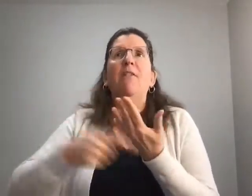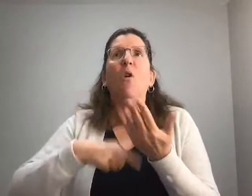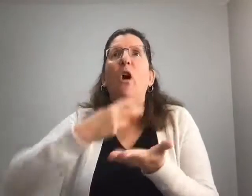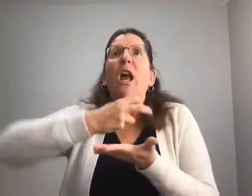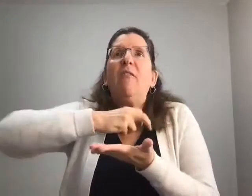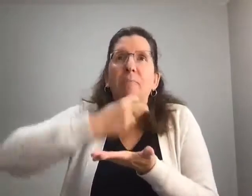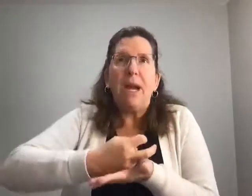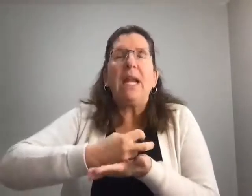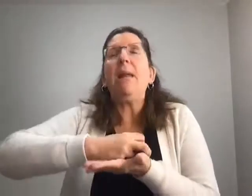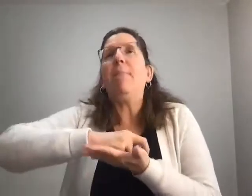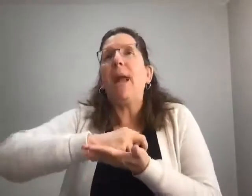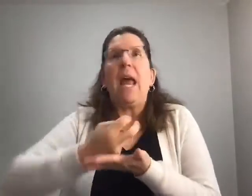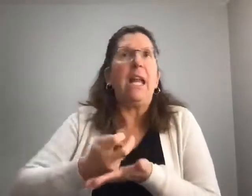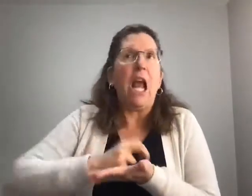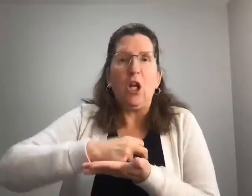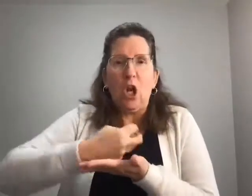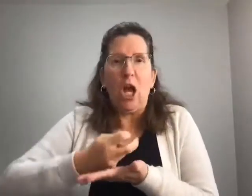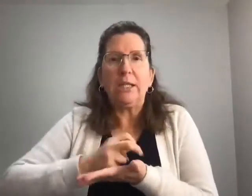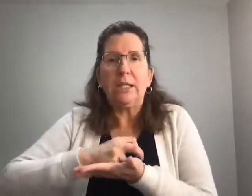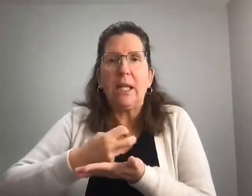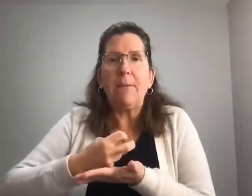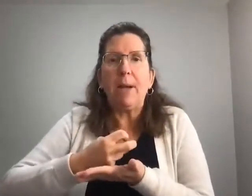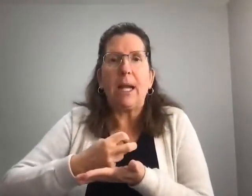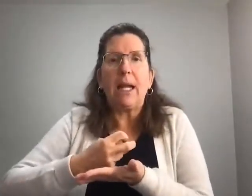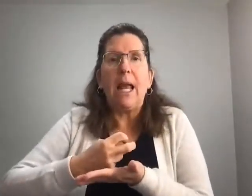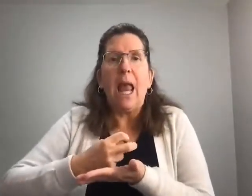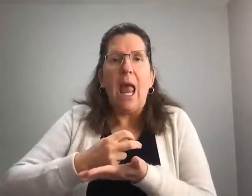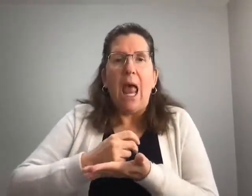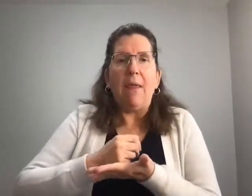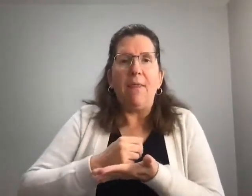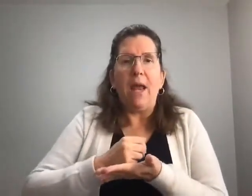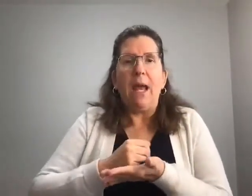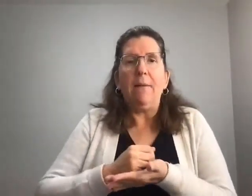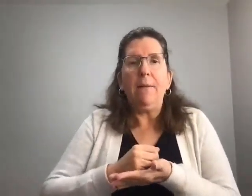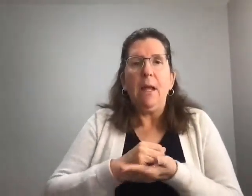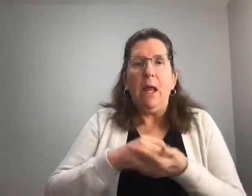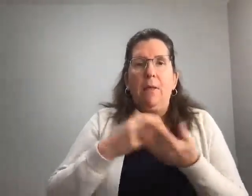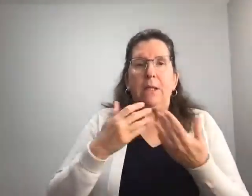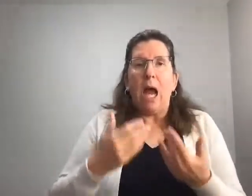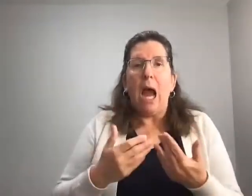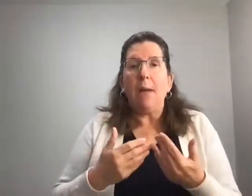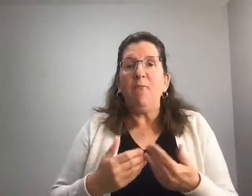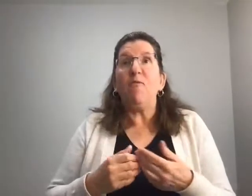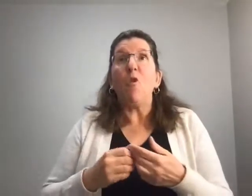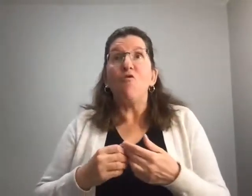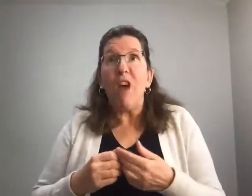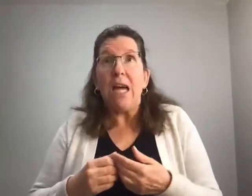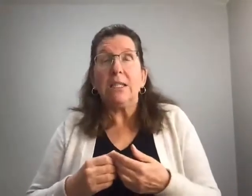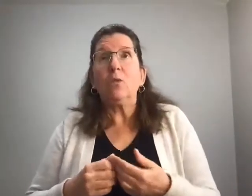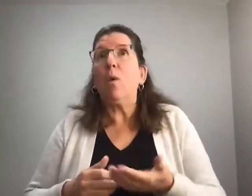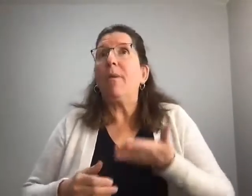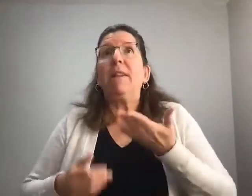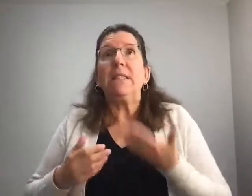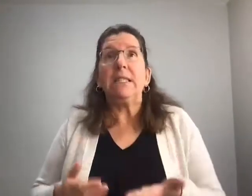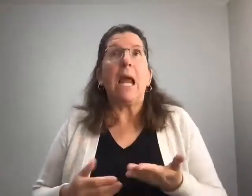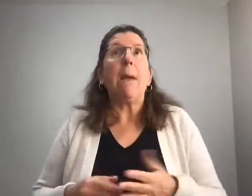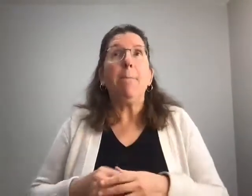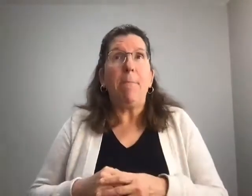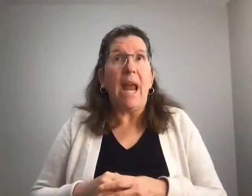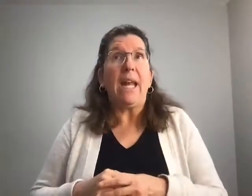metaphor of being in bed and not sleeping. And then the time for rest will be the same bed